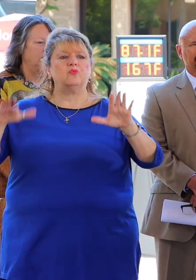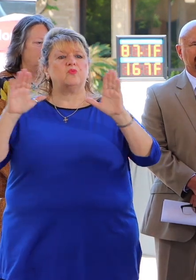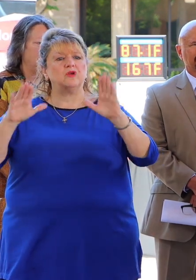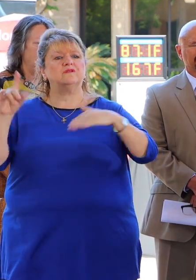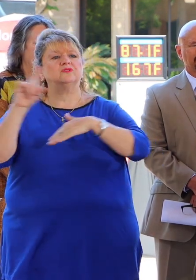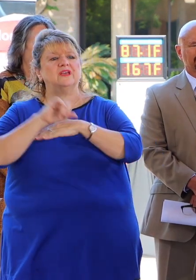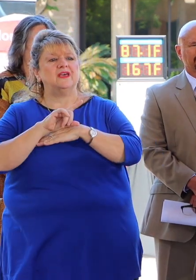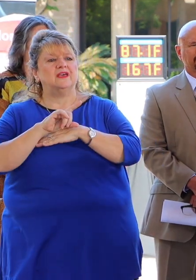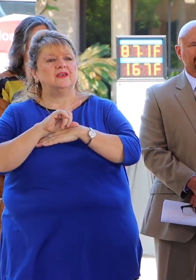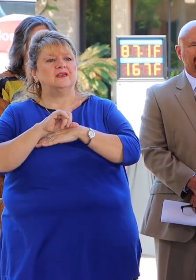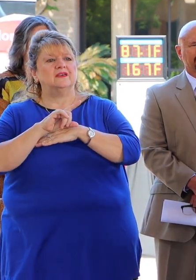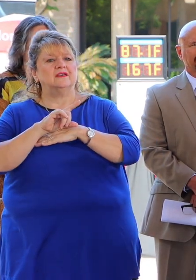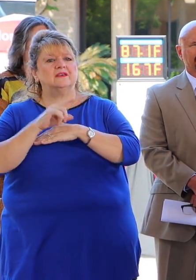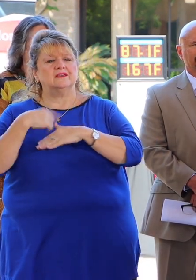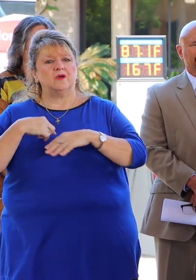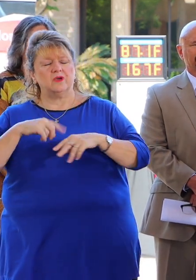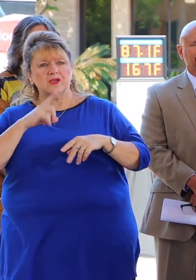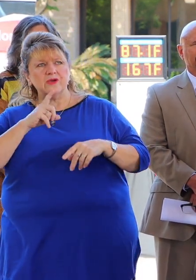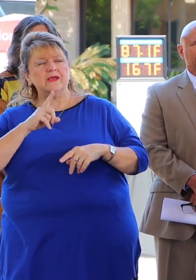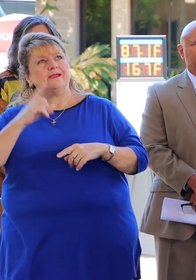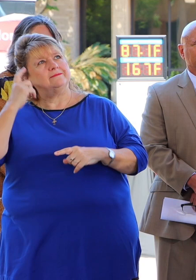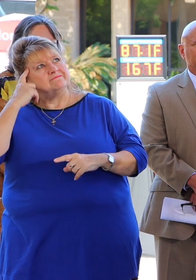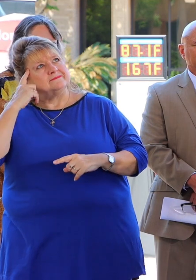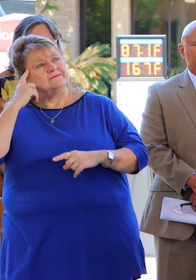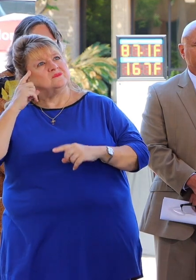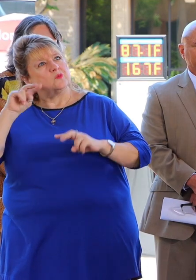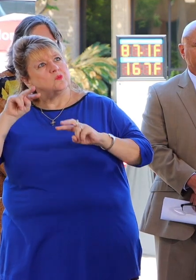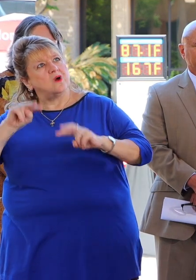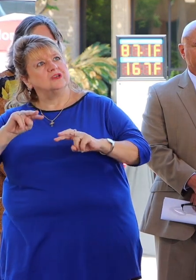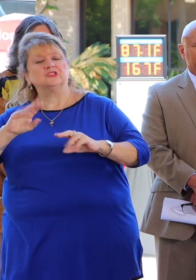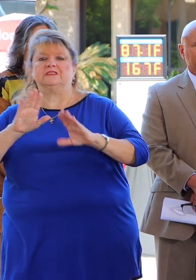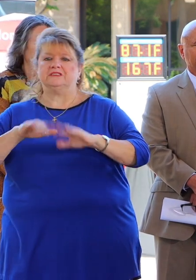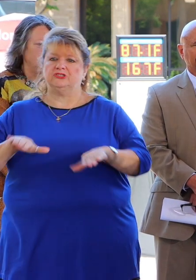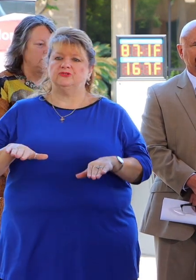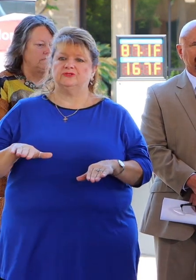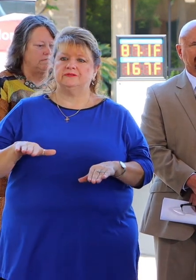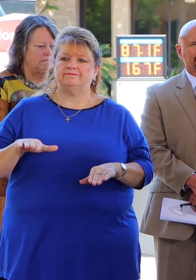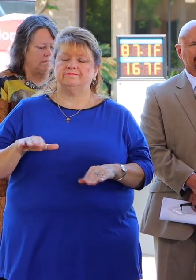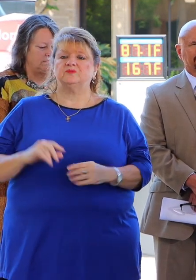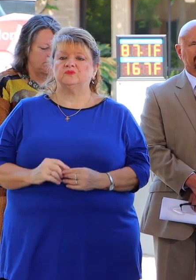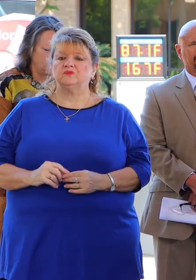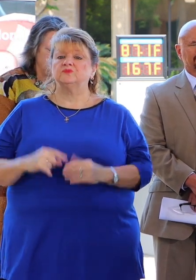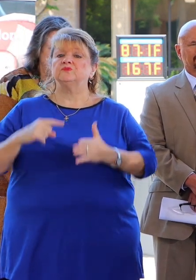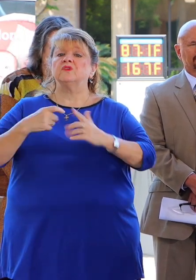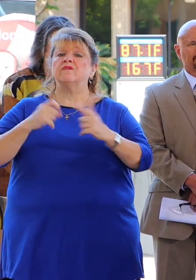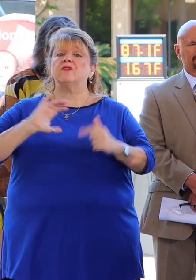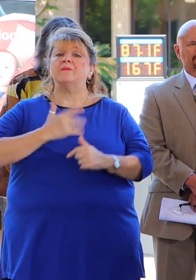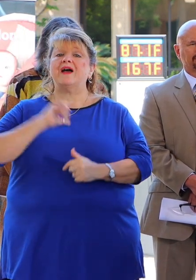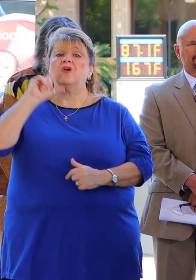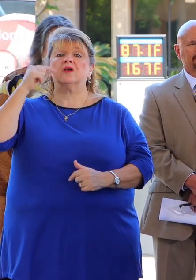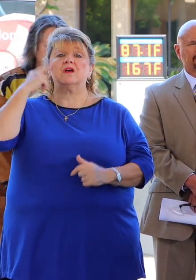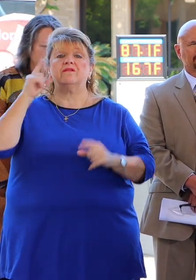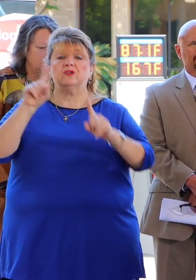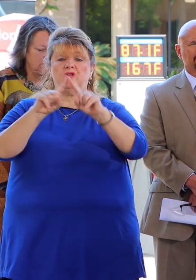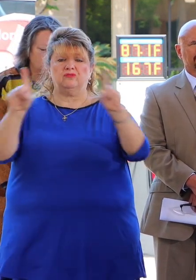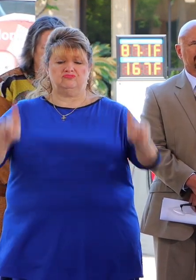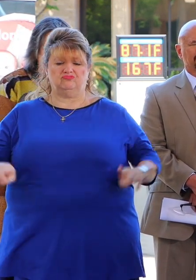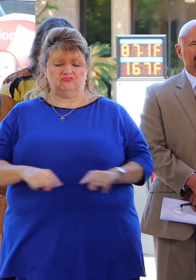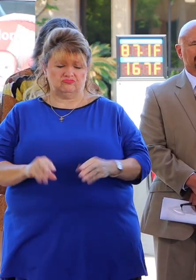wonderful day that we are looking after our children. This is from our governor, and it